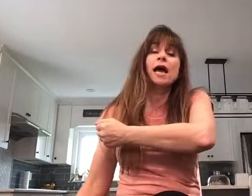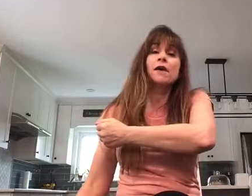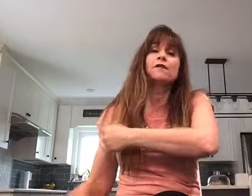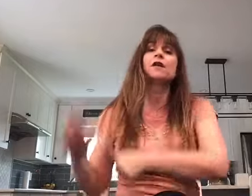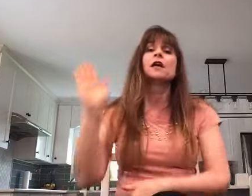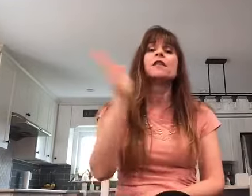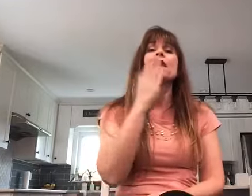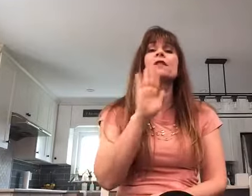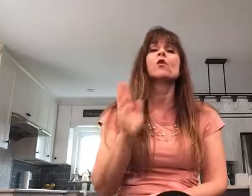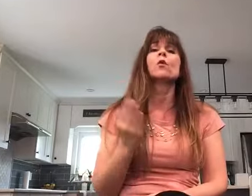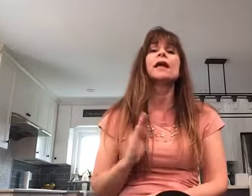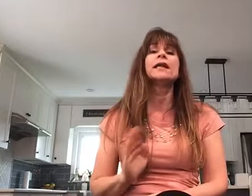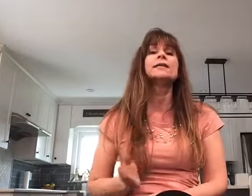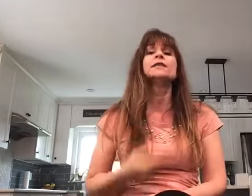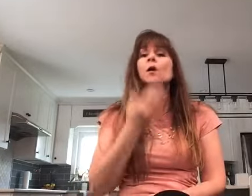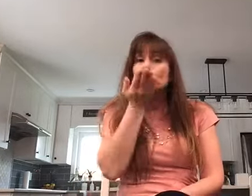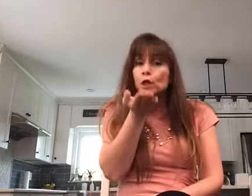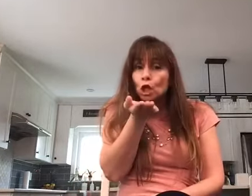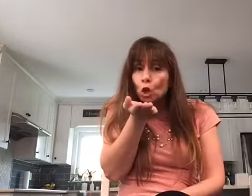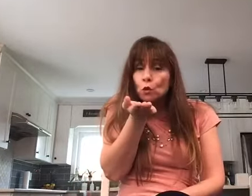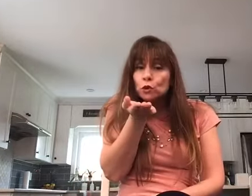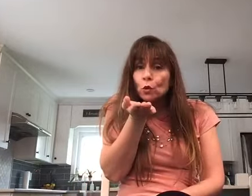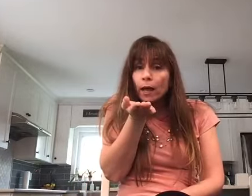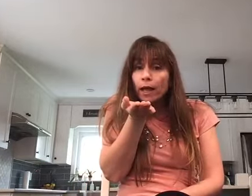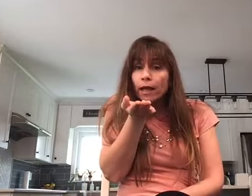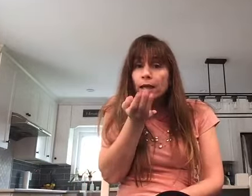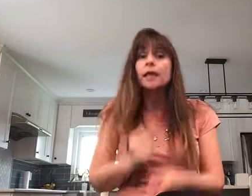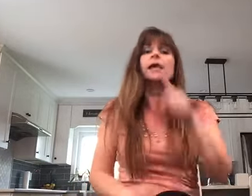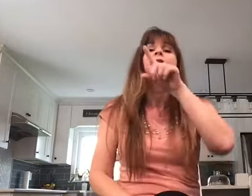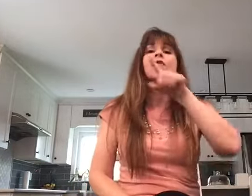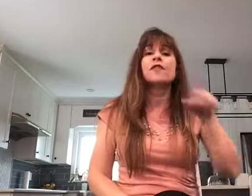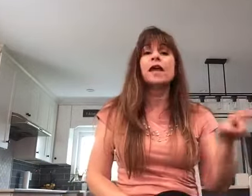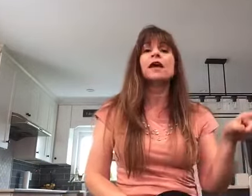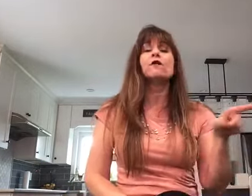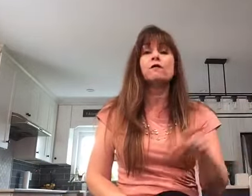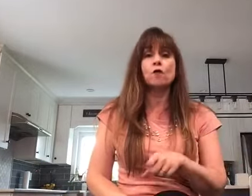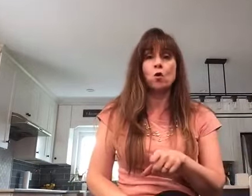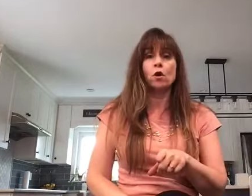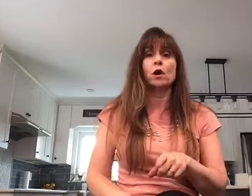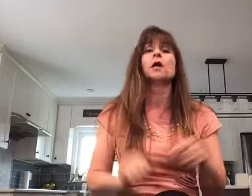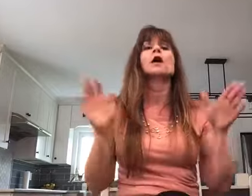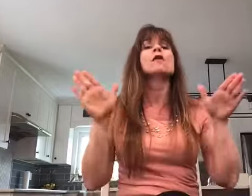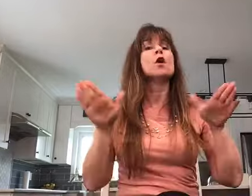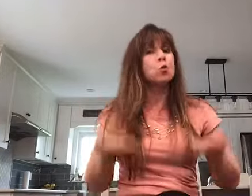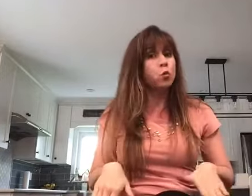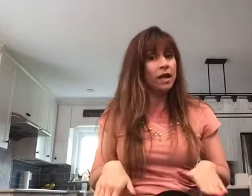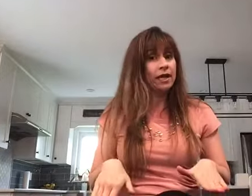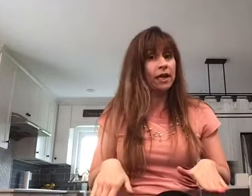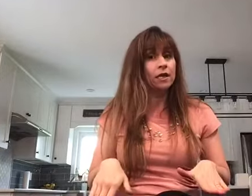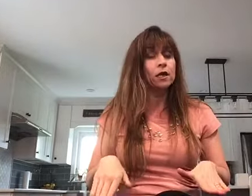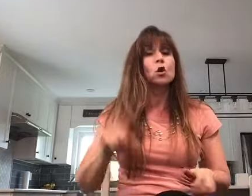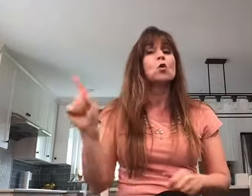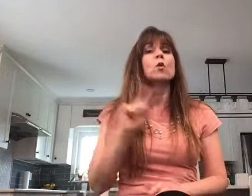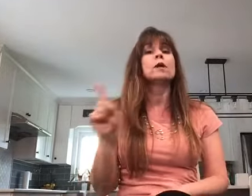chaff that the wind blows away. Therefore, the wicked will